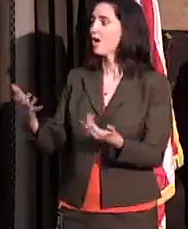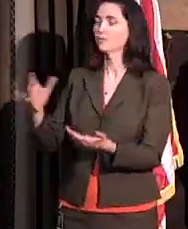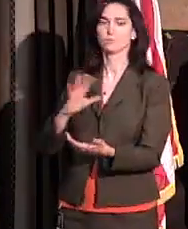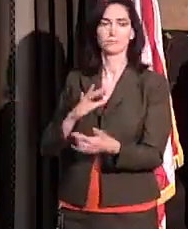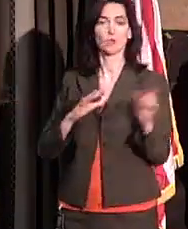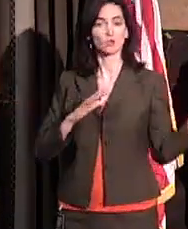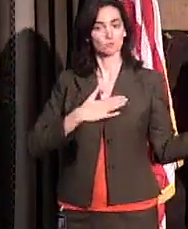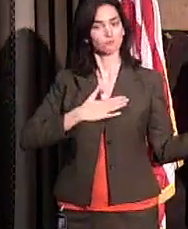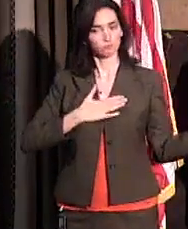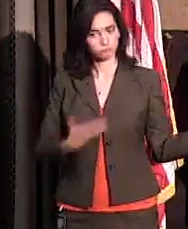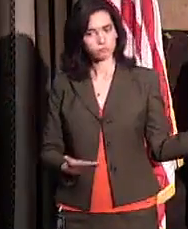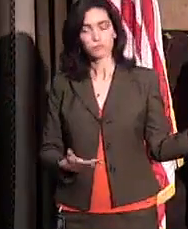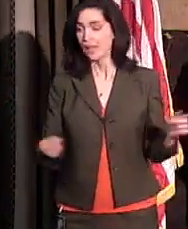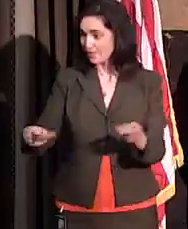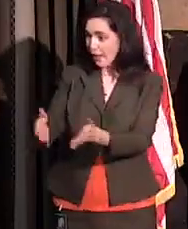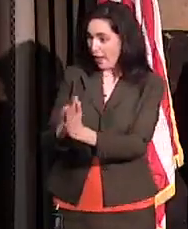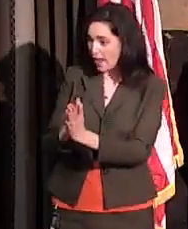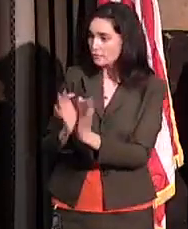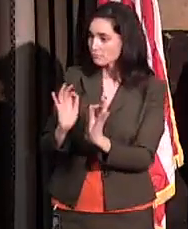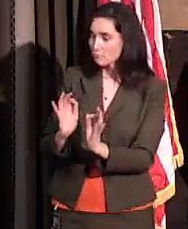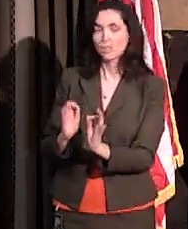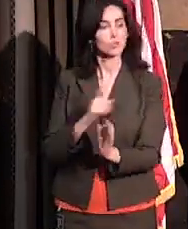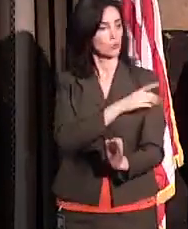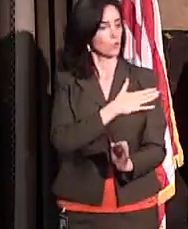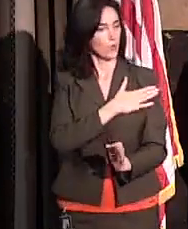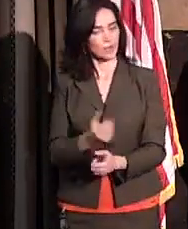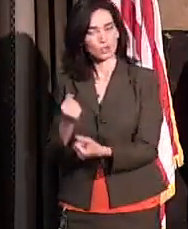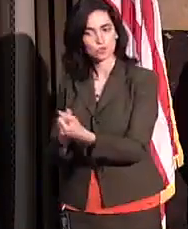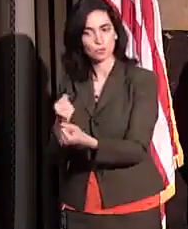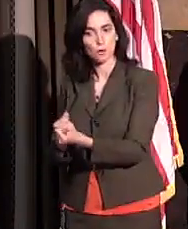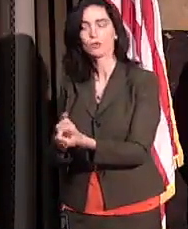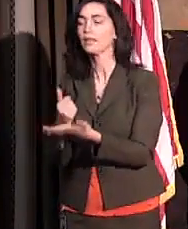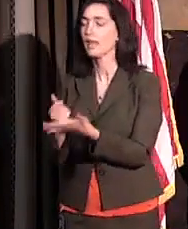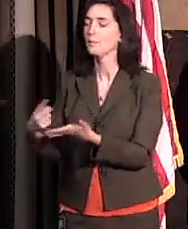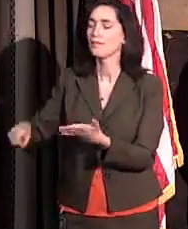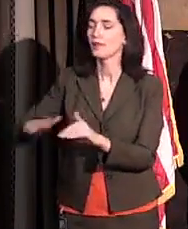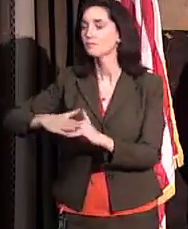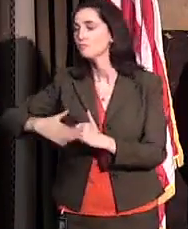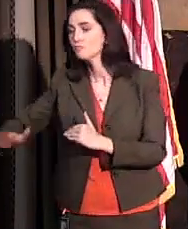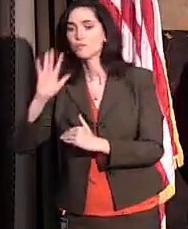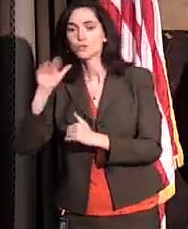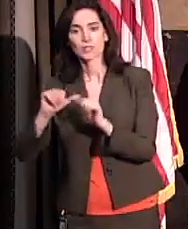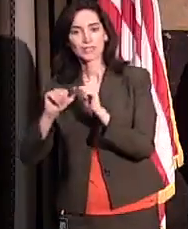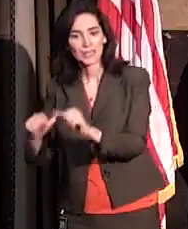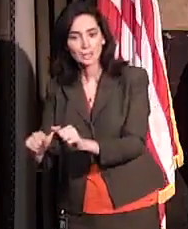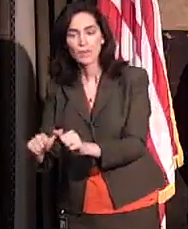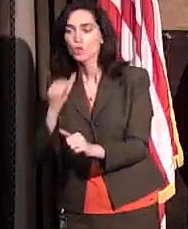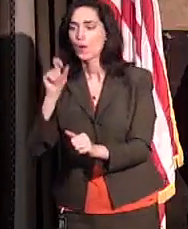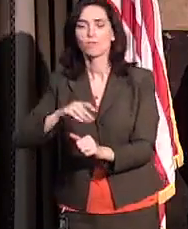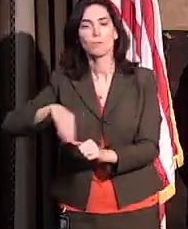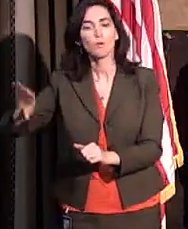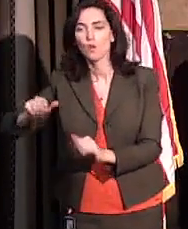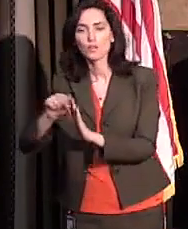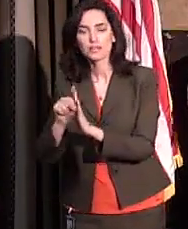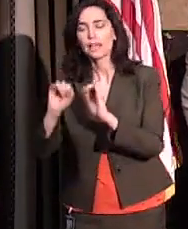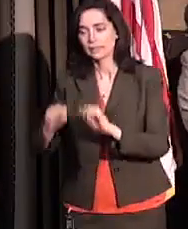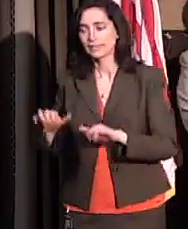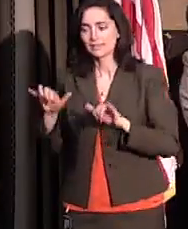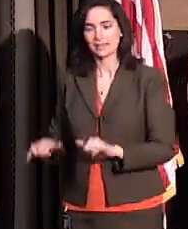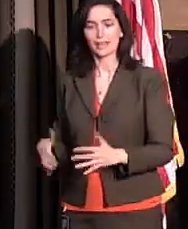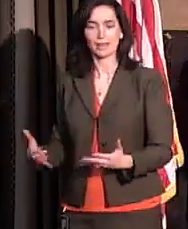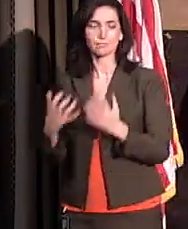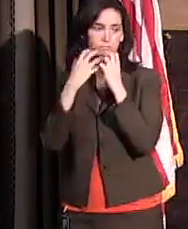willingness to immediately support the ports in a way that will sustain them and keep them whole. Your commitment of the